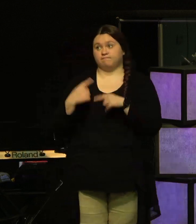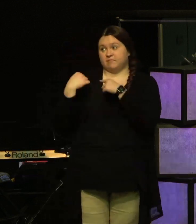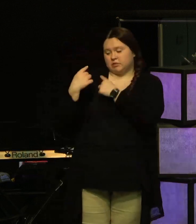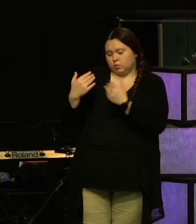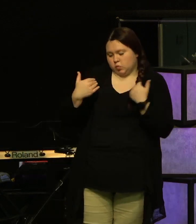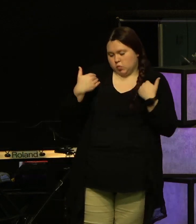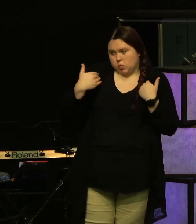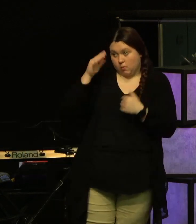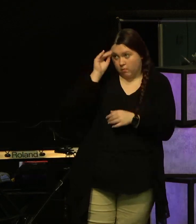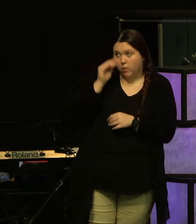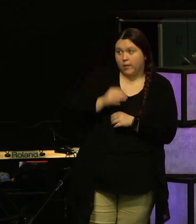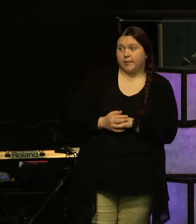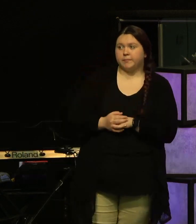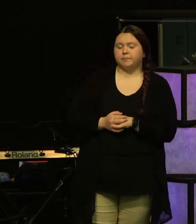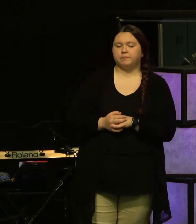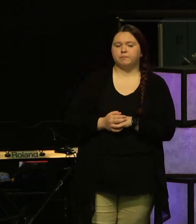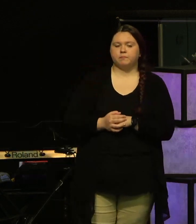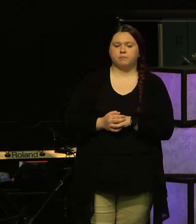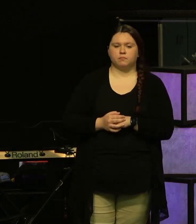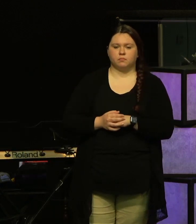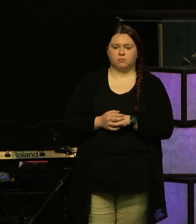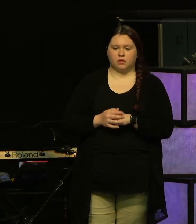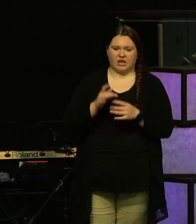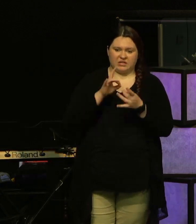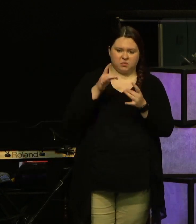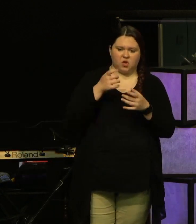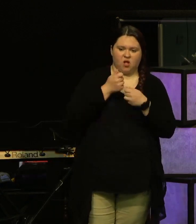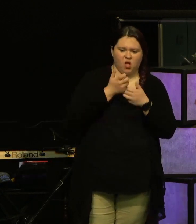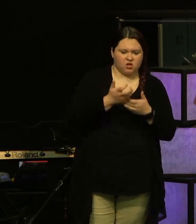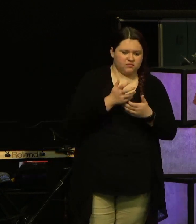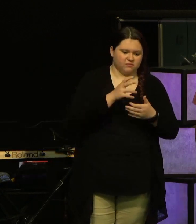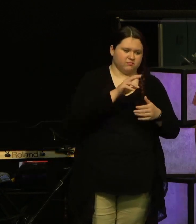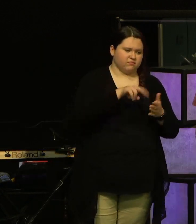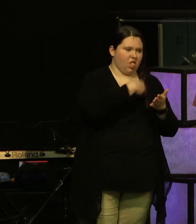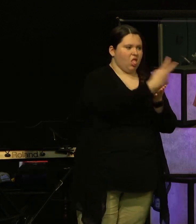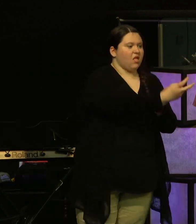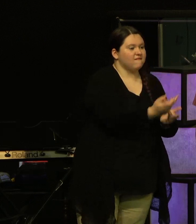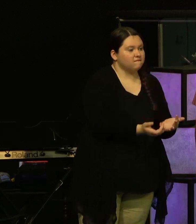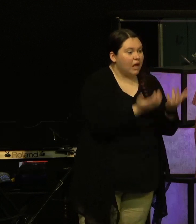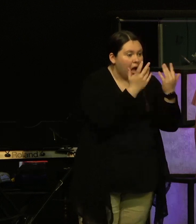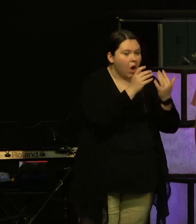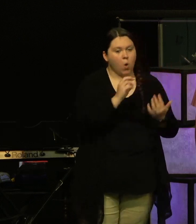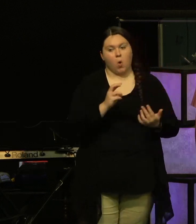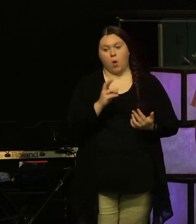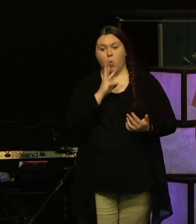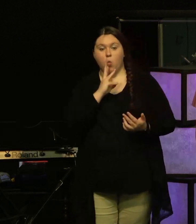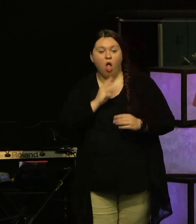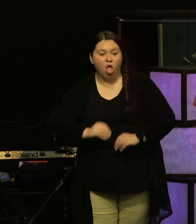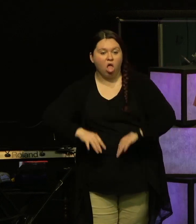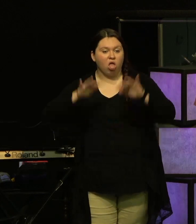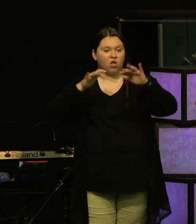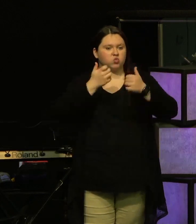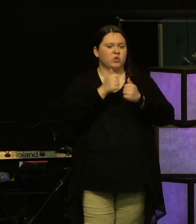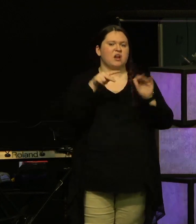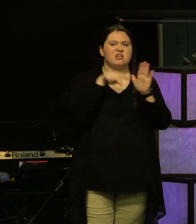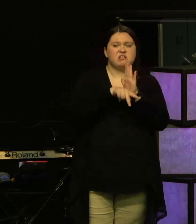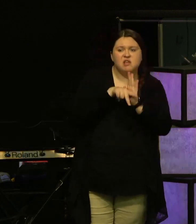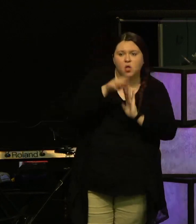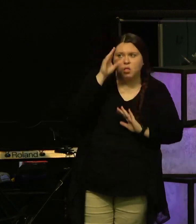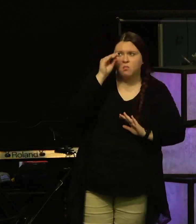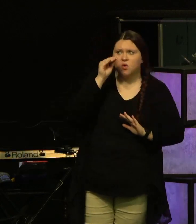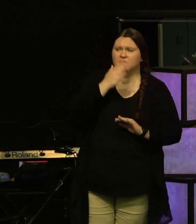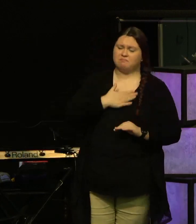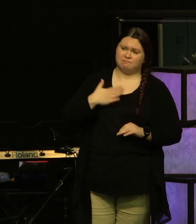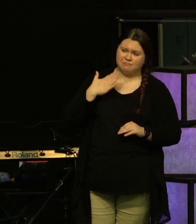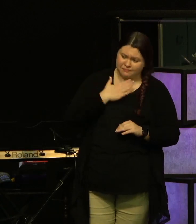He said, the spirit often throws him into the fire or into water trying to kill him. Have mercy on